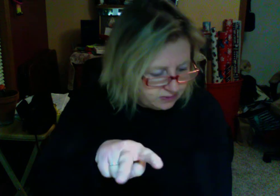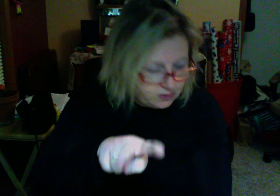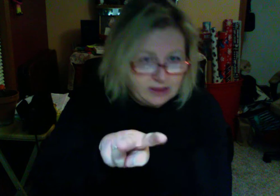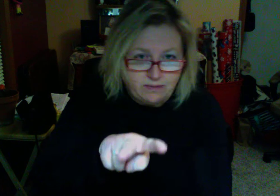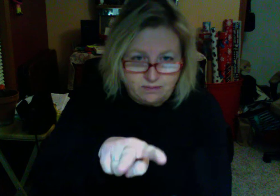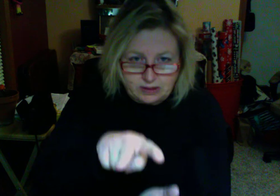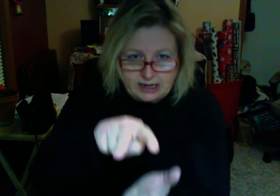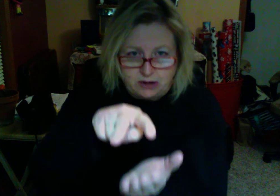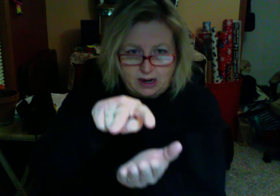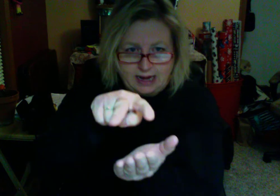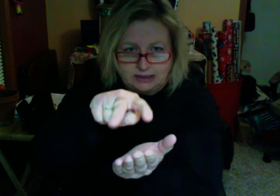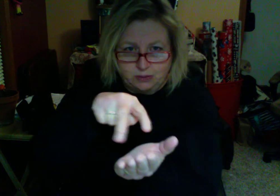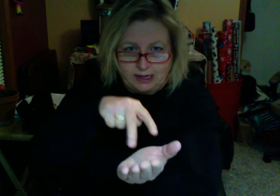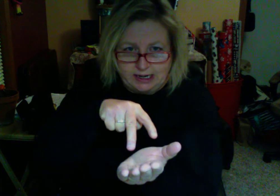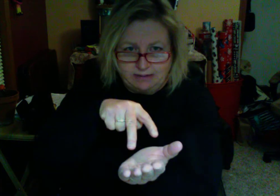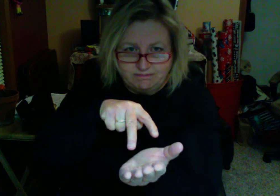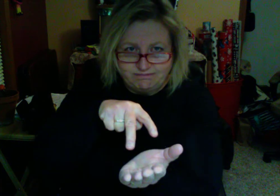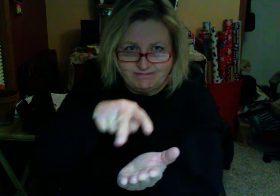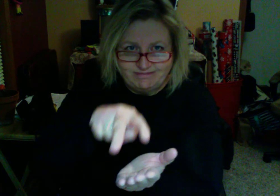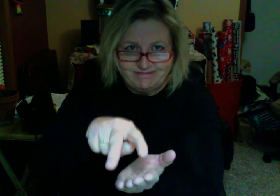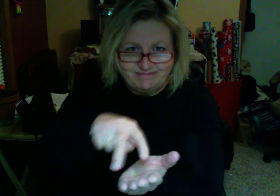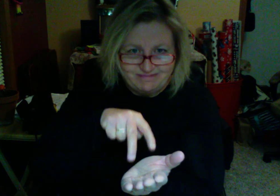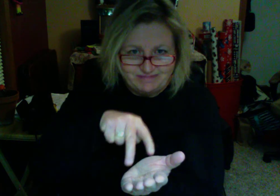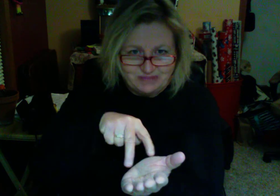With the, like your eyes are reading. Read.